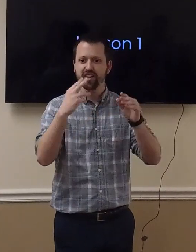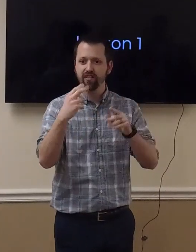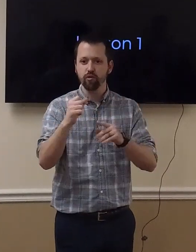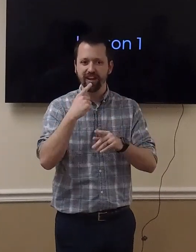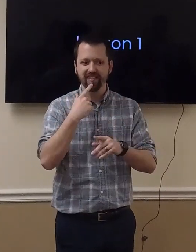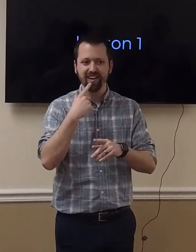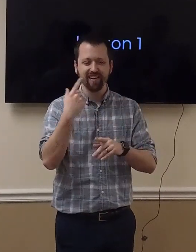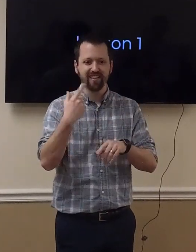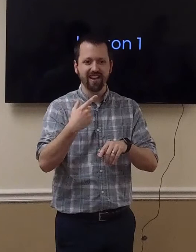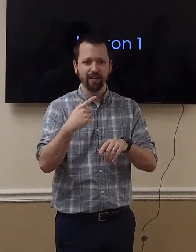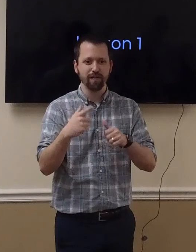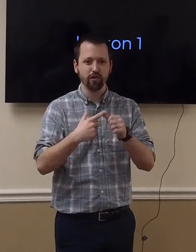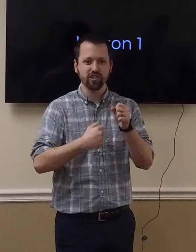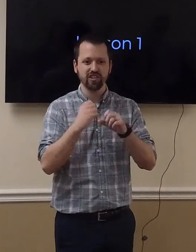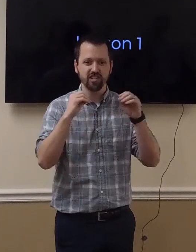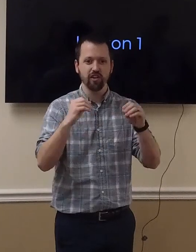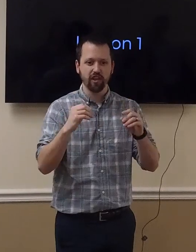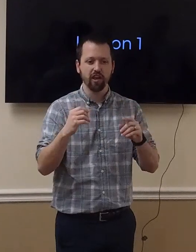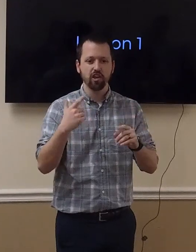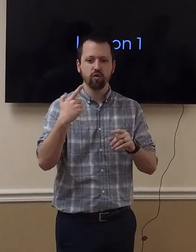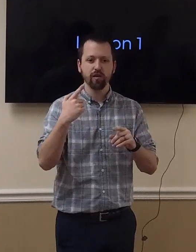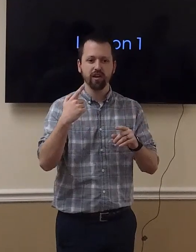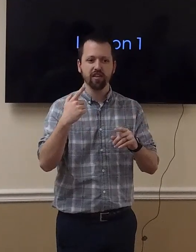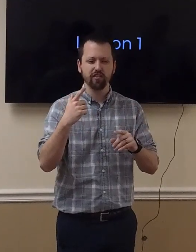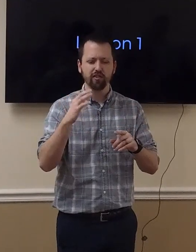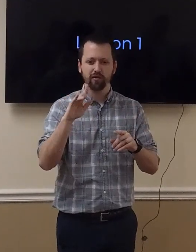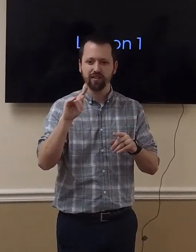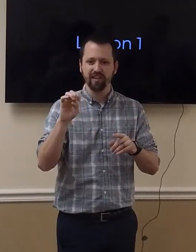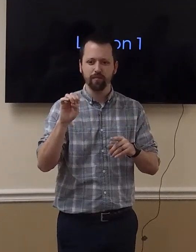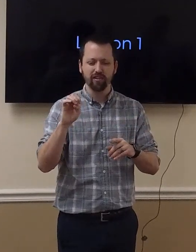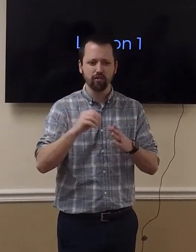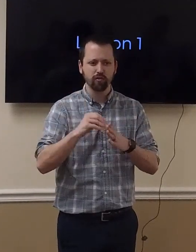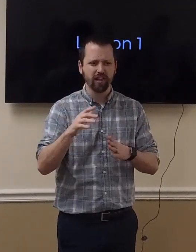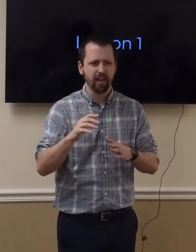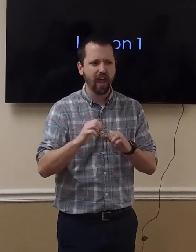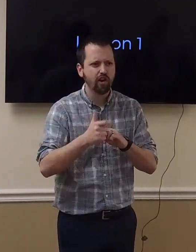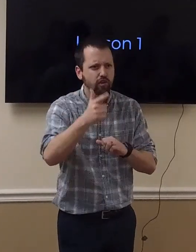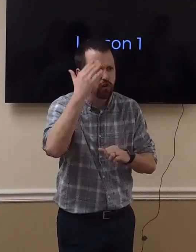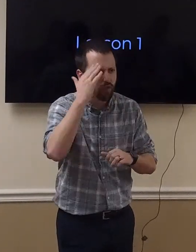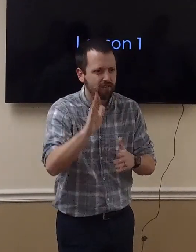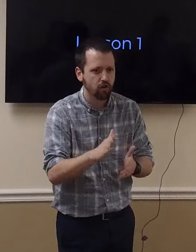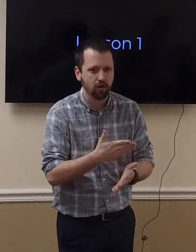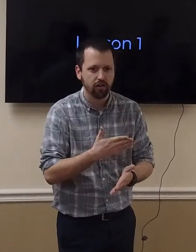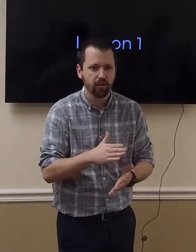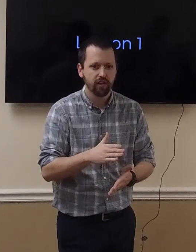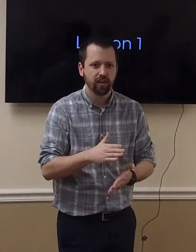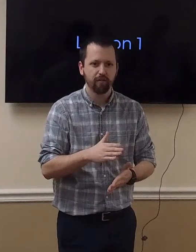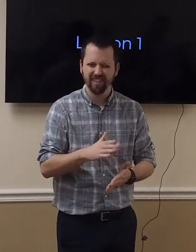high school, like I said, and I said that like my first year teaching. I was like, 21 gun salute. And my students were like, how do you know that song? I'm like, that's